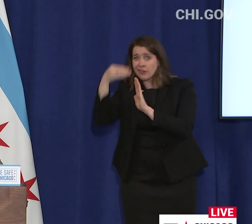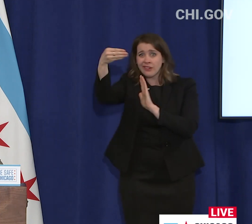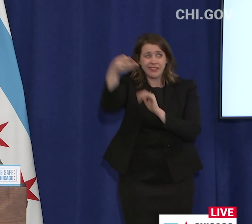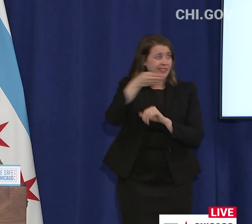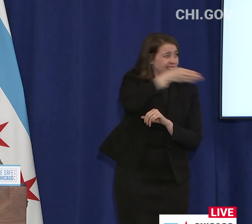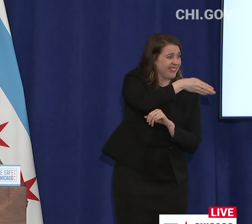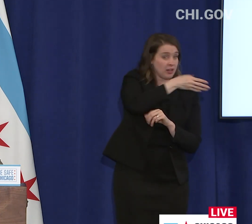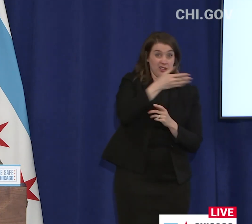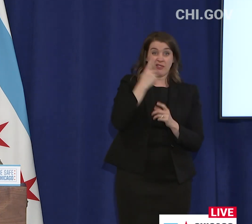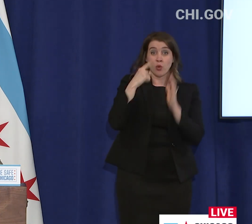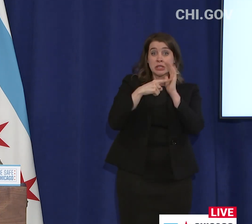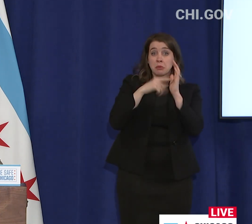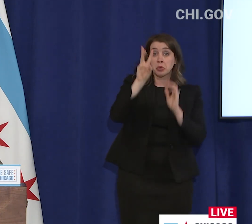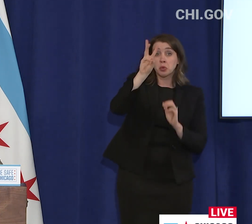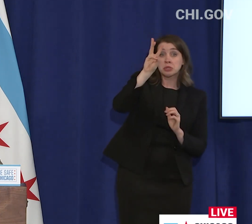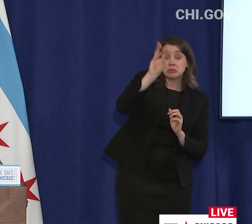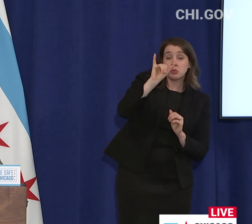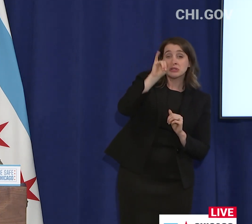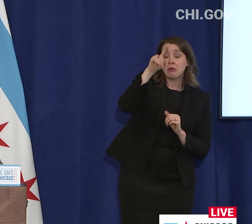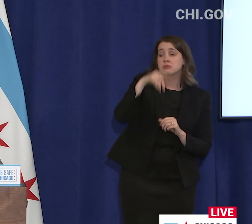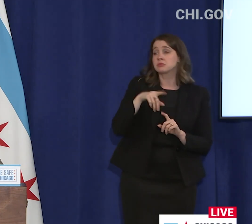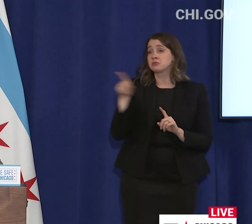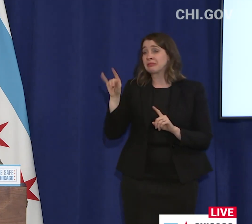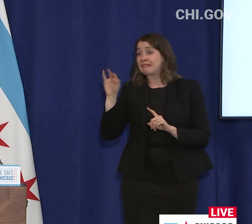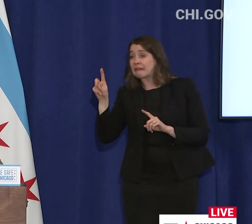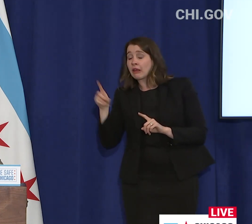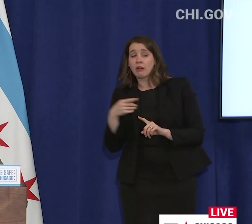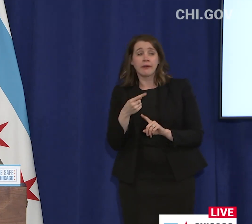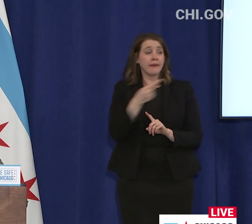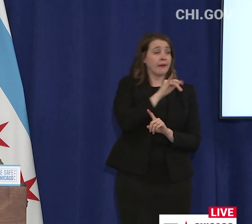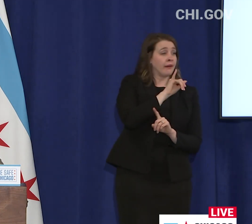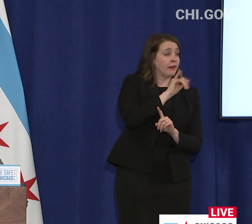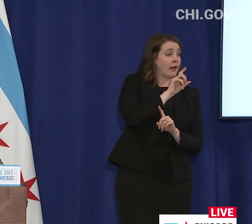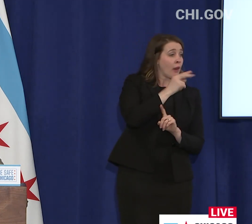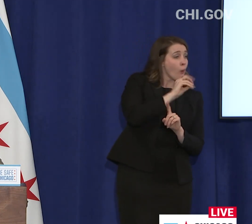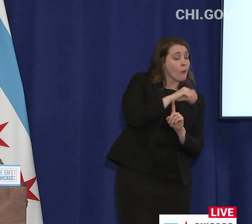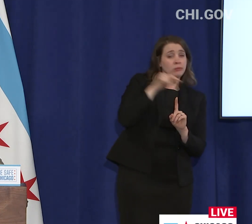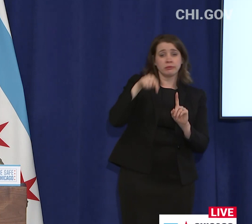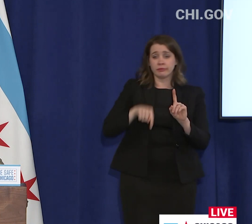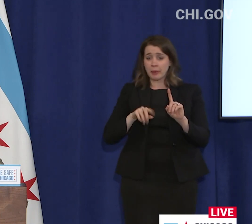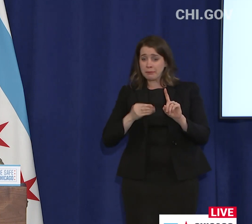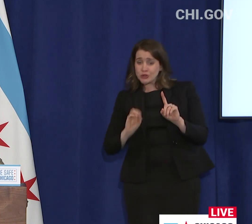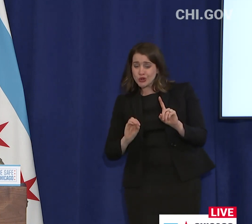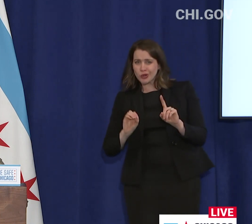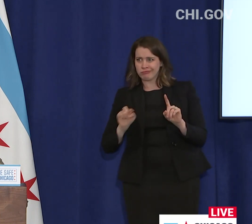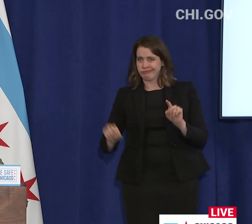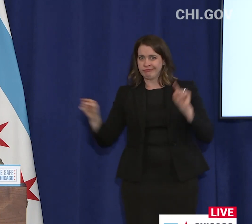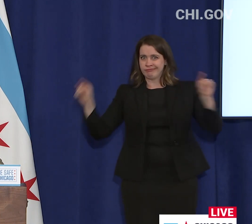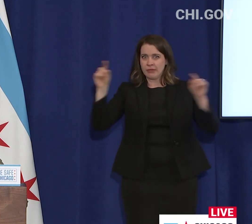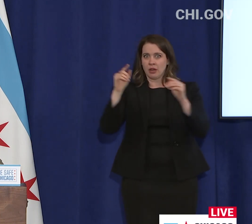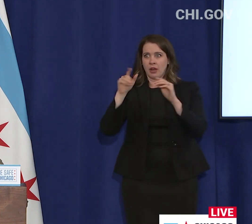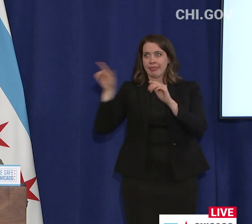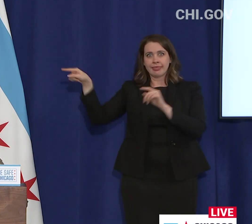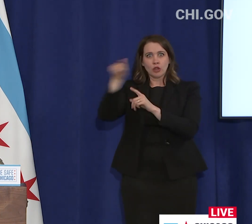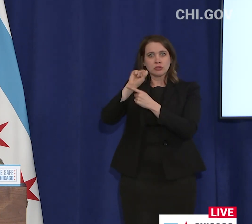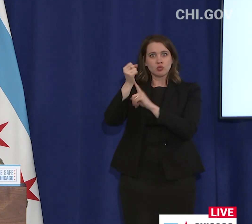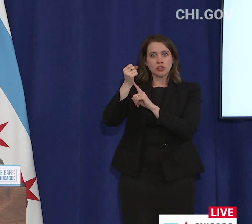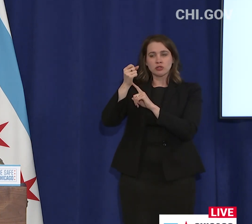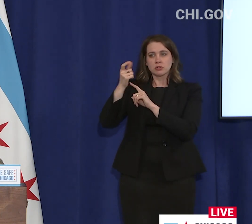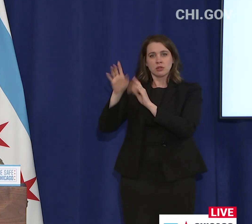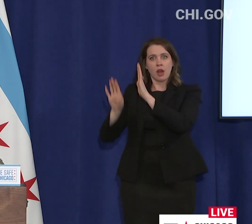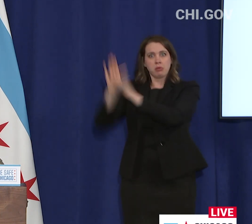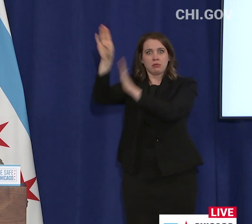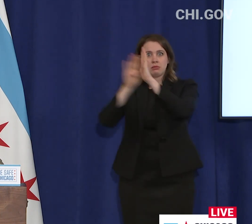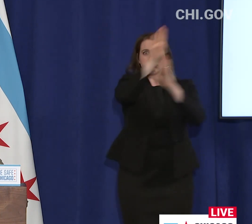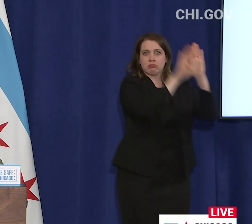north, the south, the east, or the west for examples. And if this happens, we